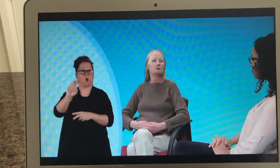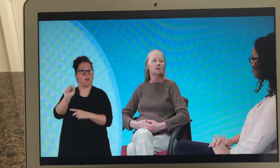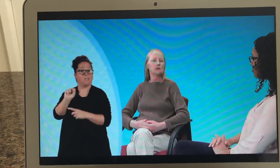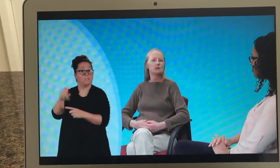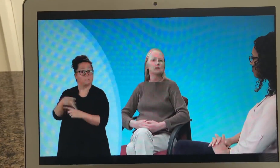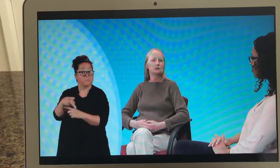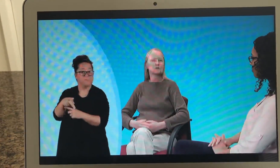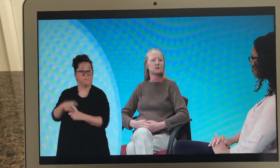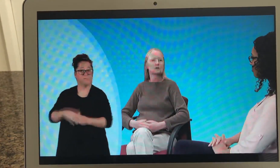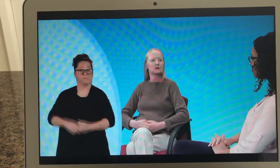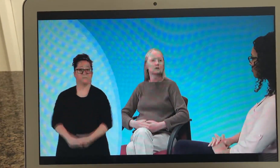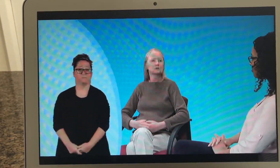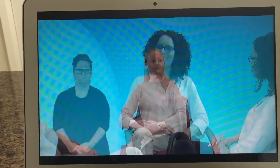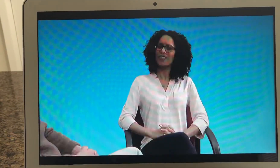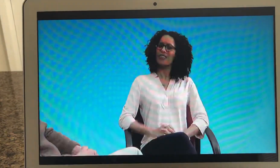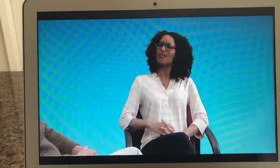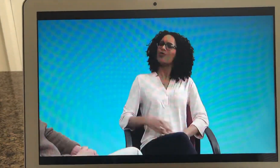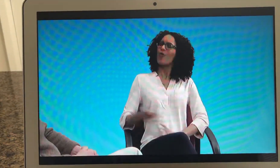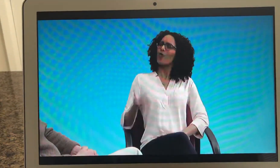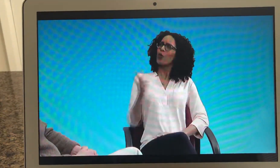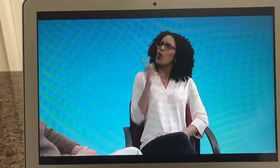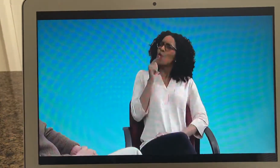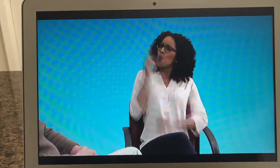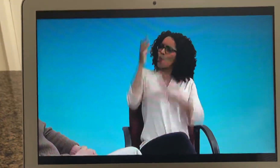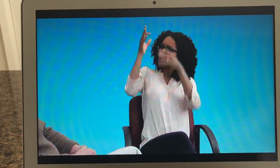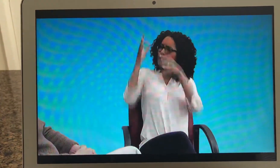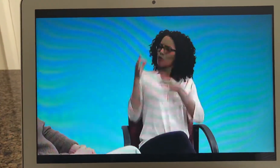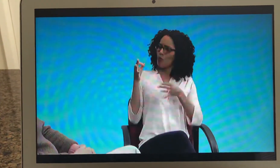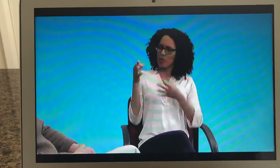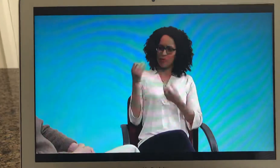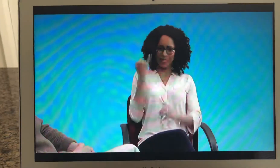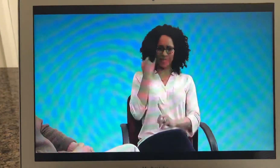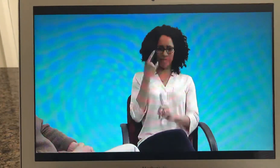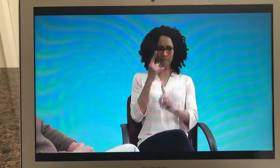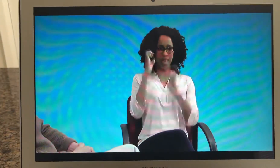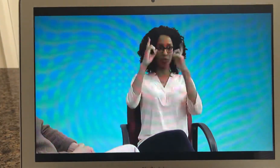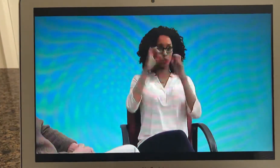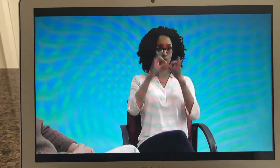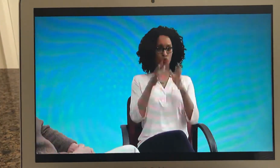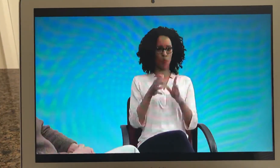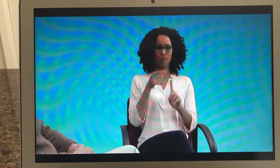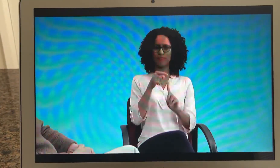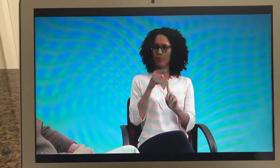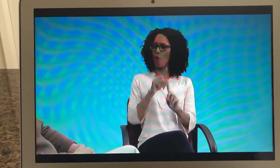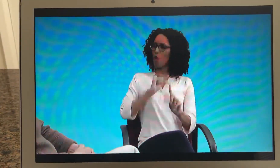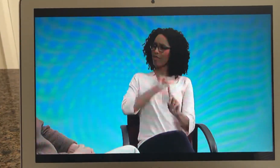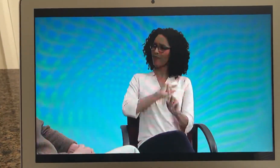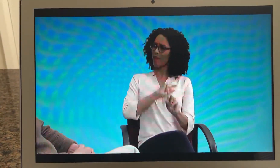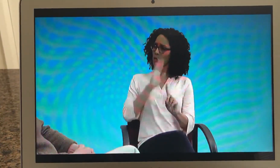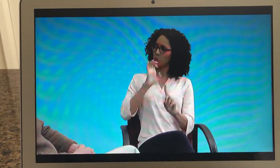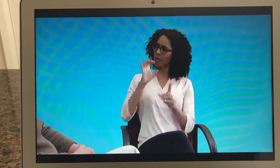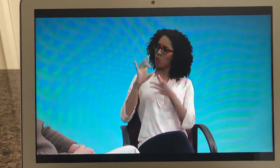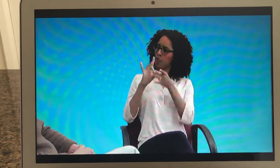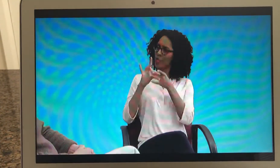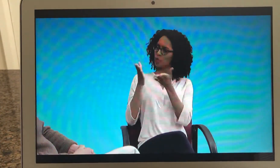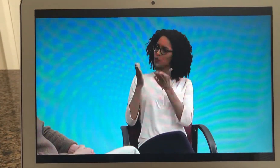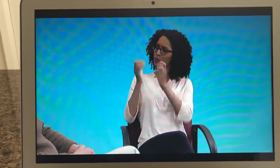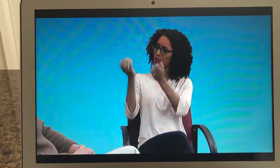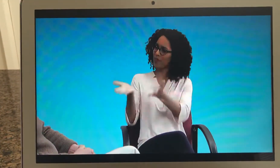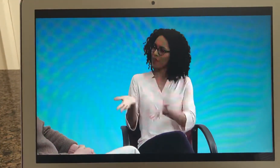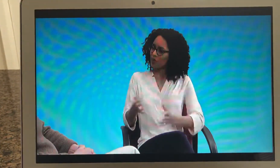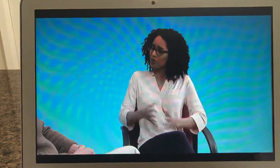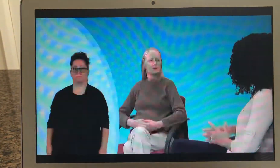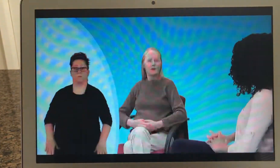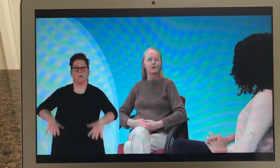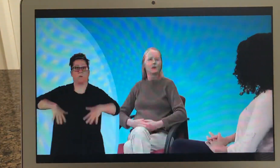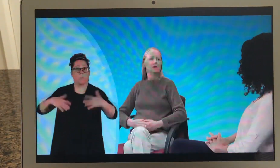these are for UIP. So who decides if an interpreter is